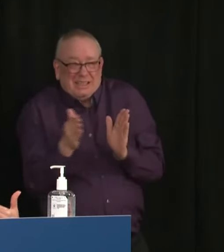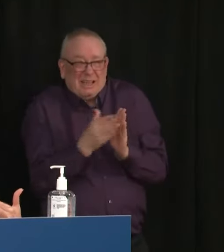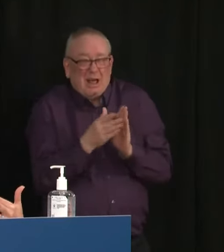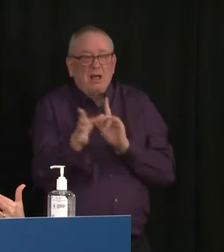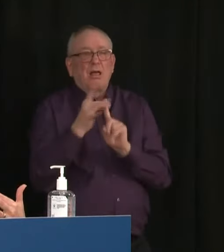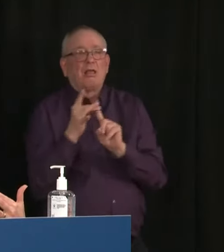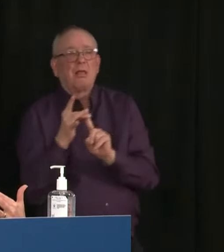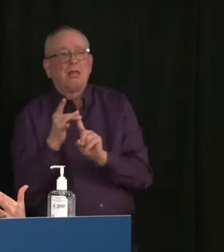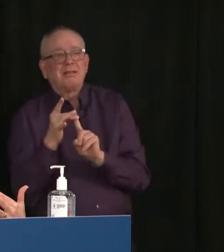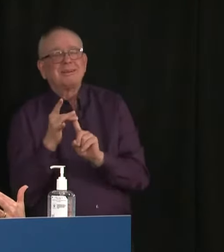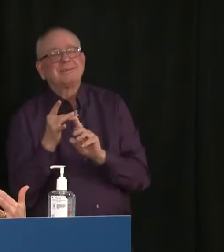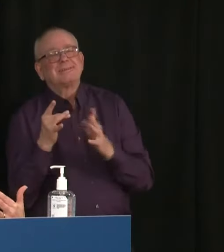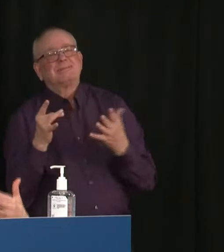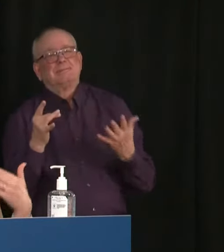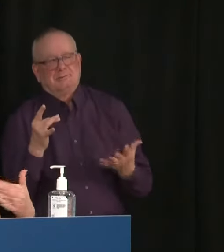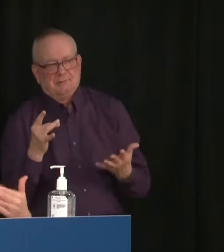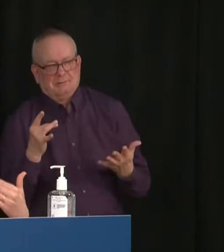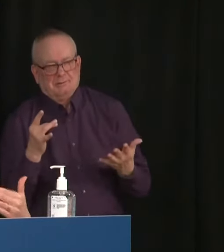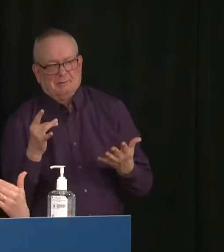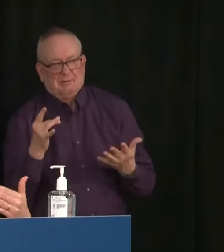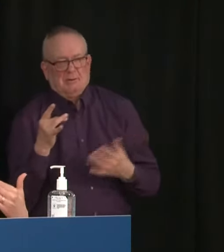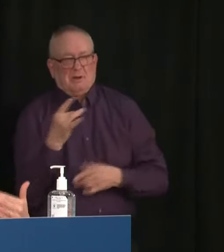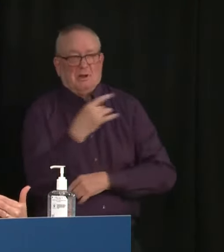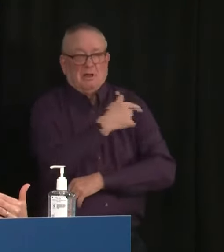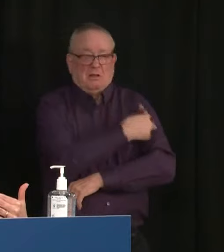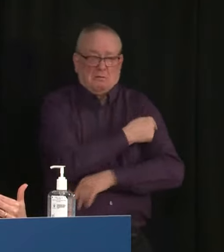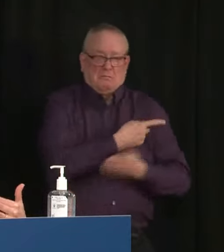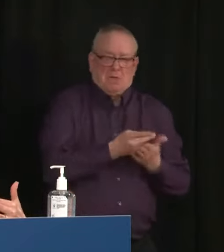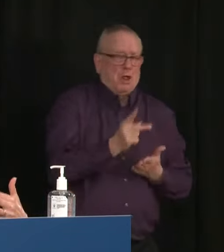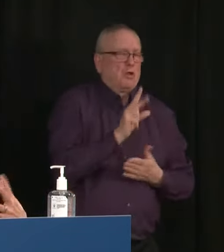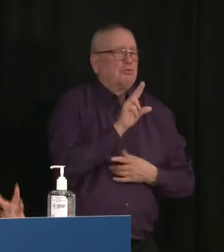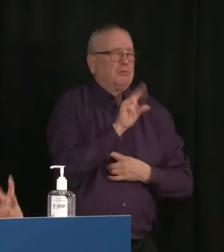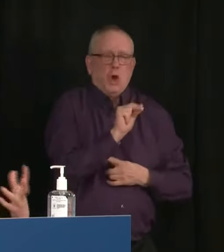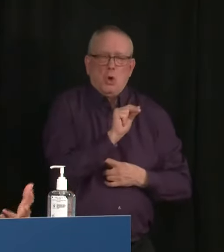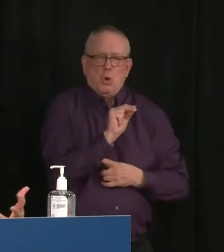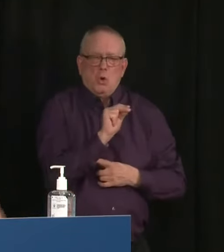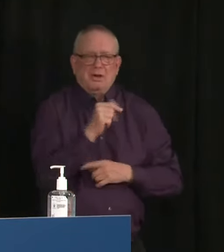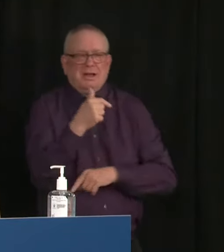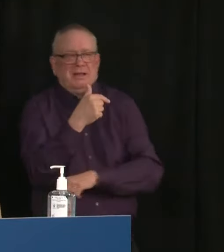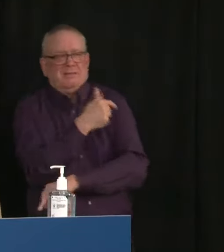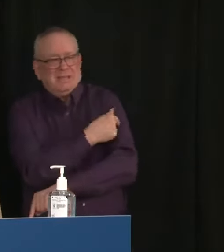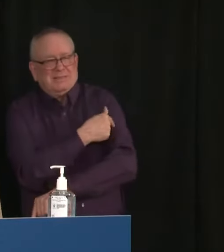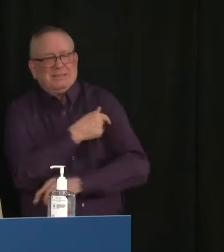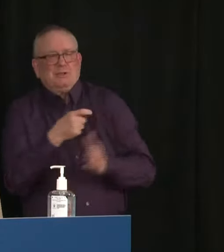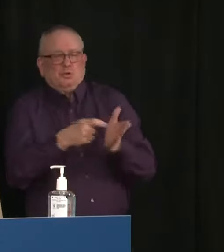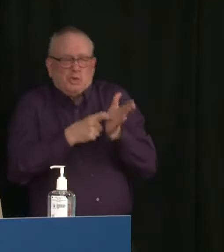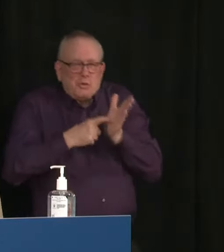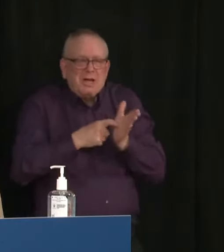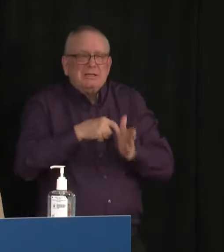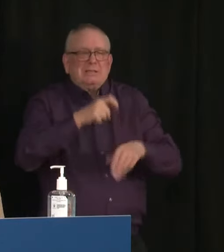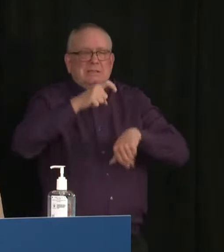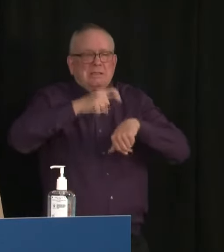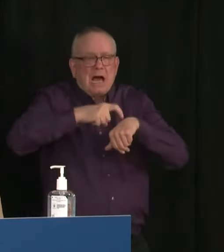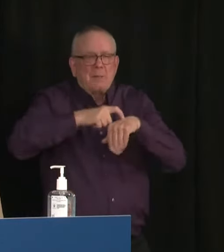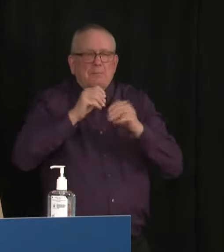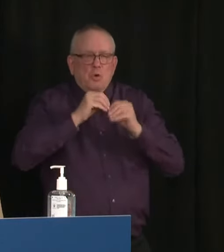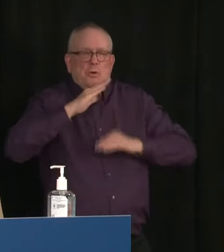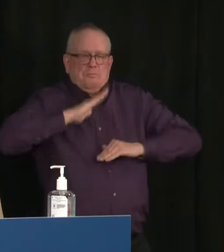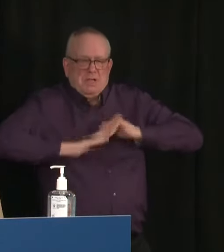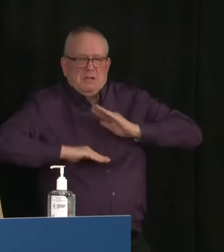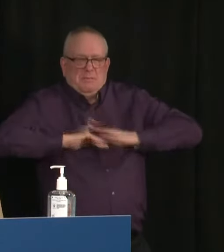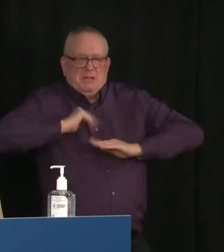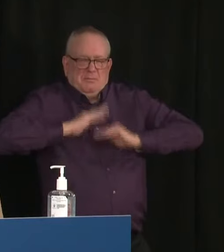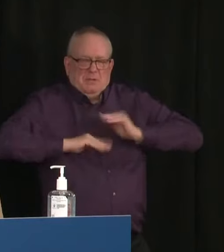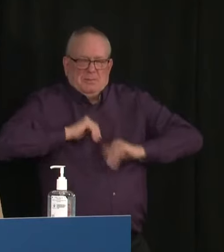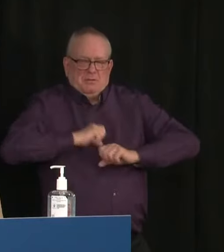it's because that protection doesn't happen immediately. So that's the majority of cases that we've seen. There have been a very